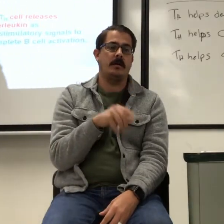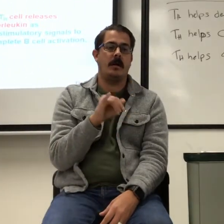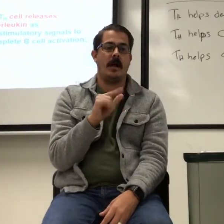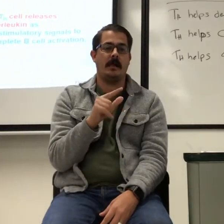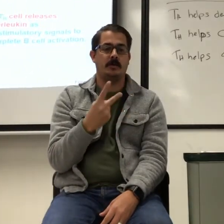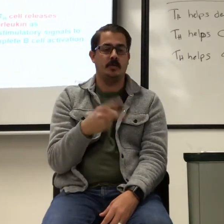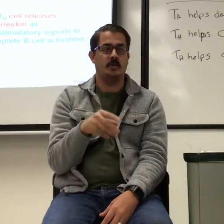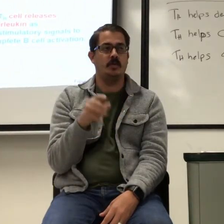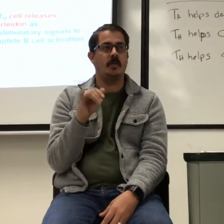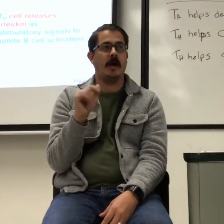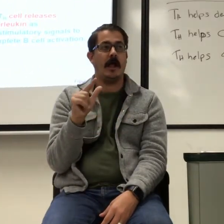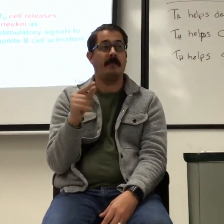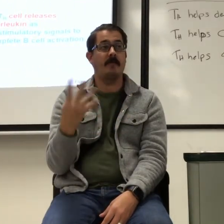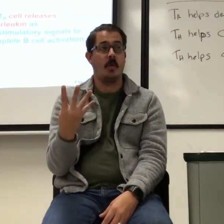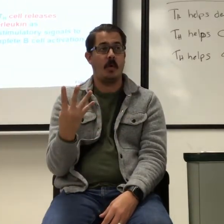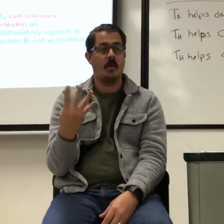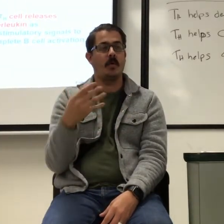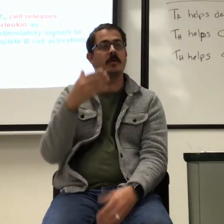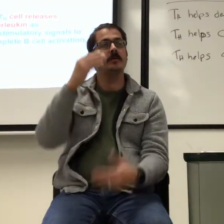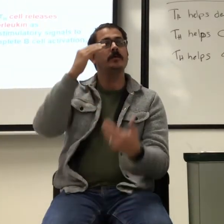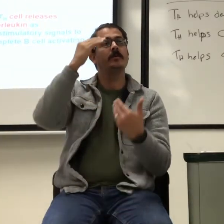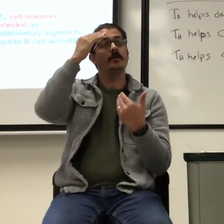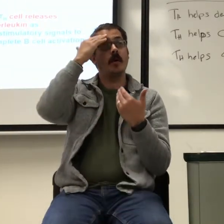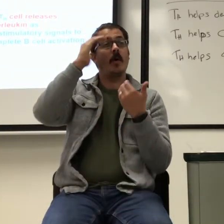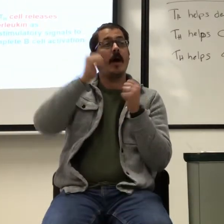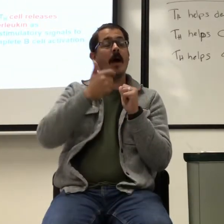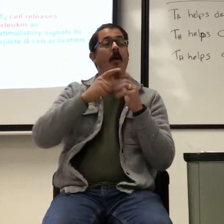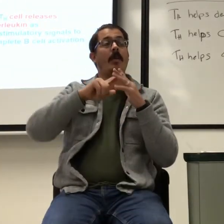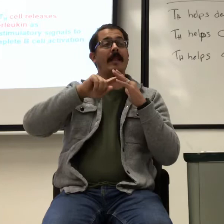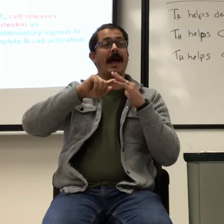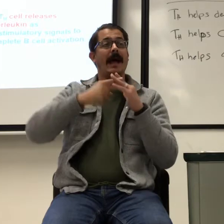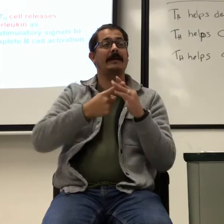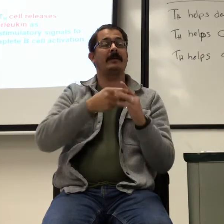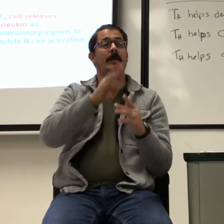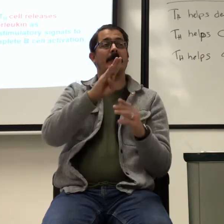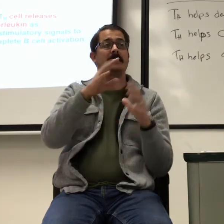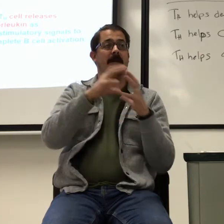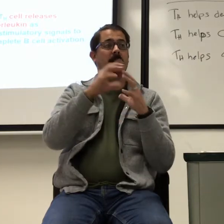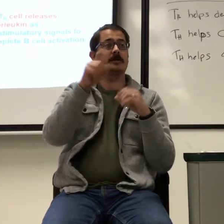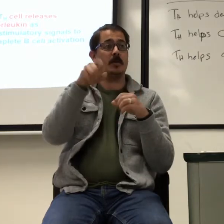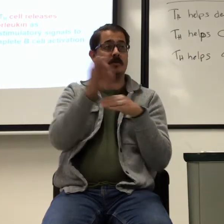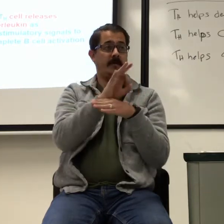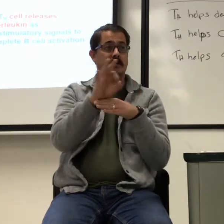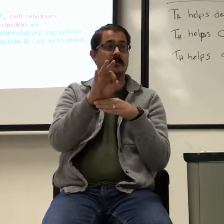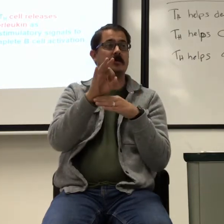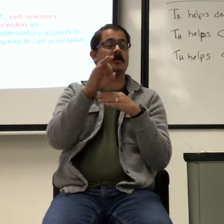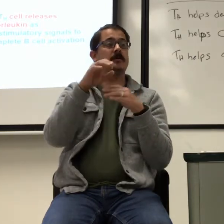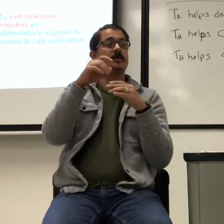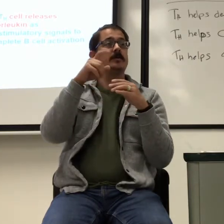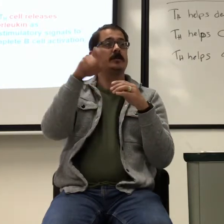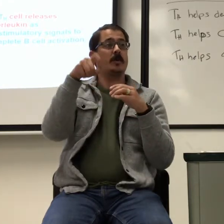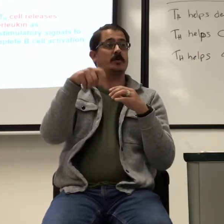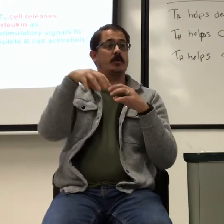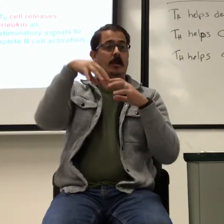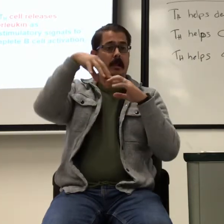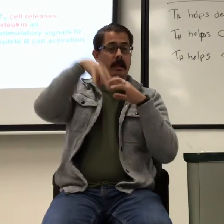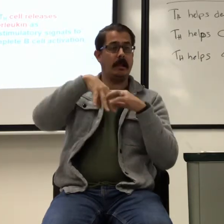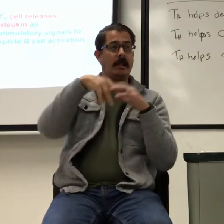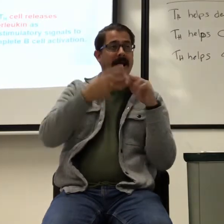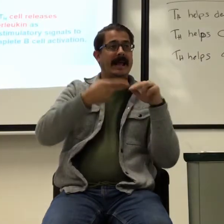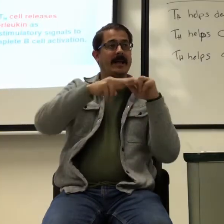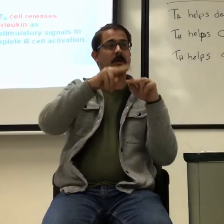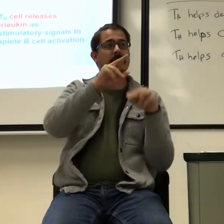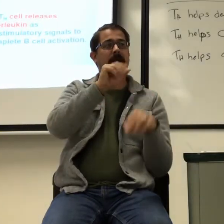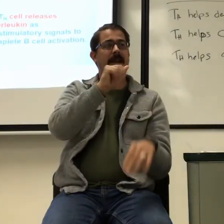So we already know how the activated B cells are supposed to work. They're supposed to proliferate, increase the